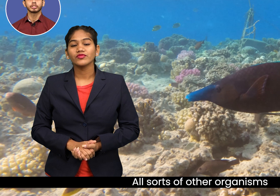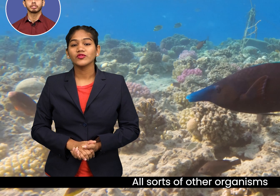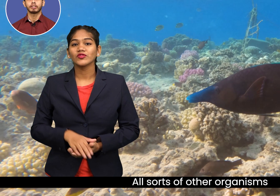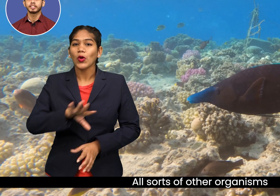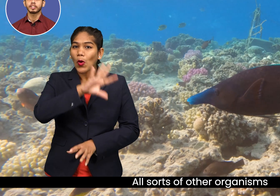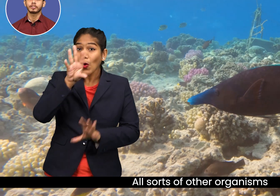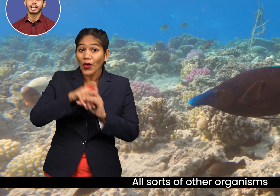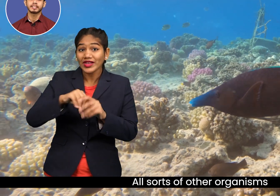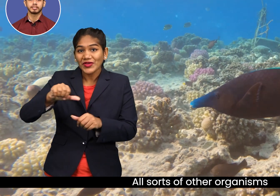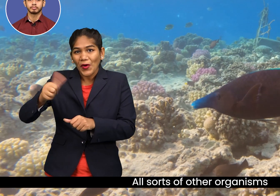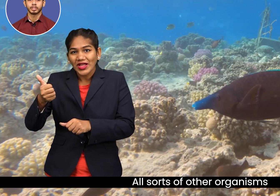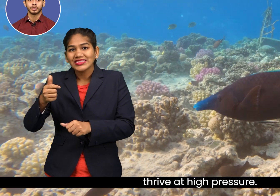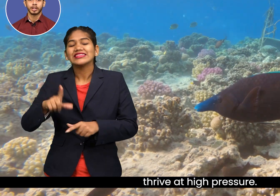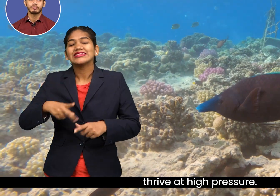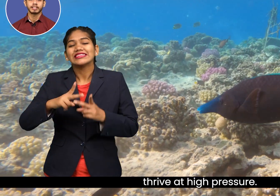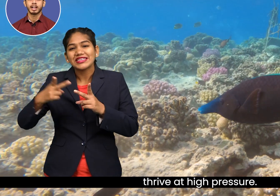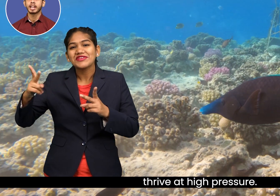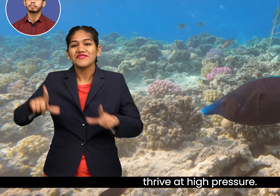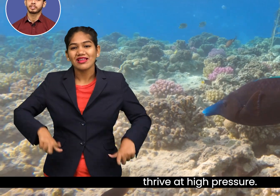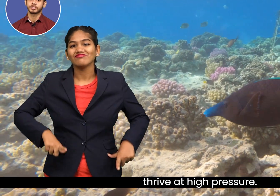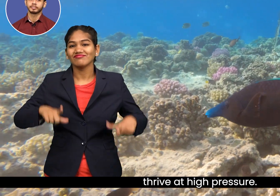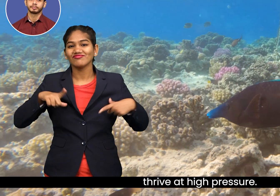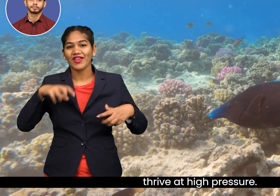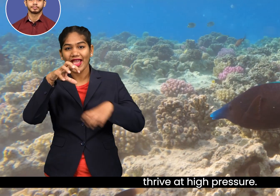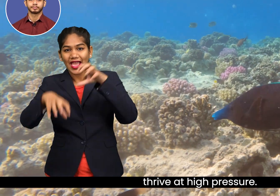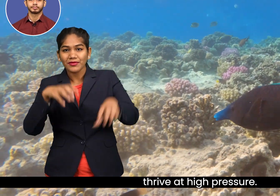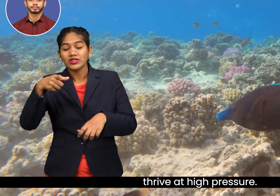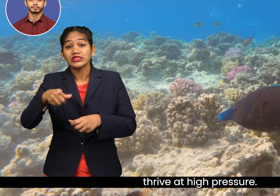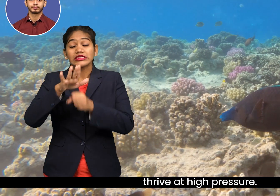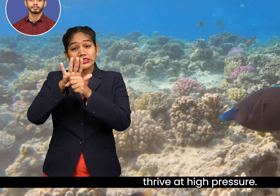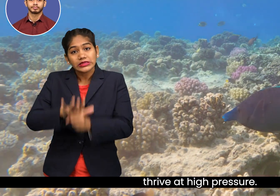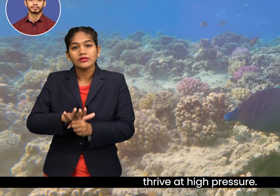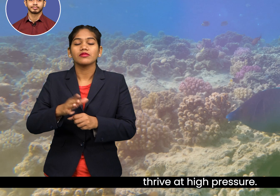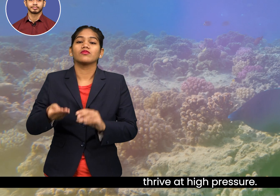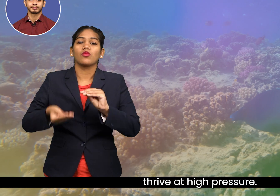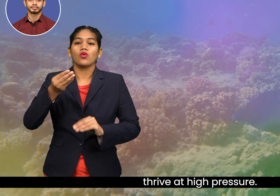All sorts of other organisms thrive at high pressure.